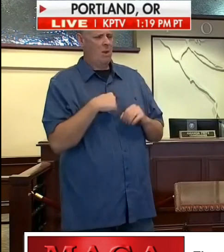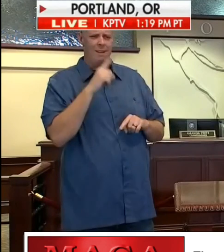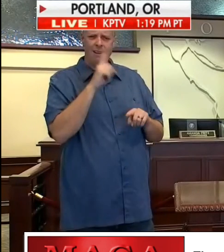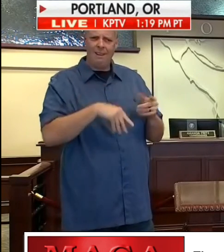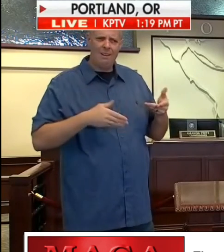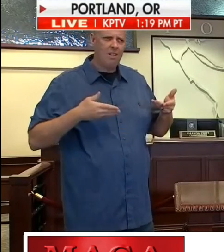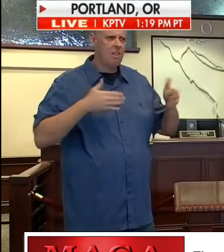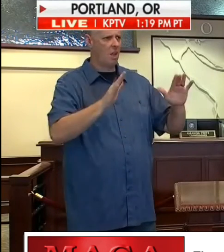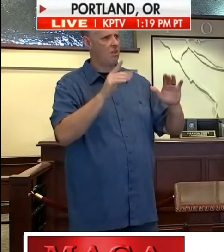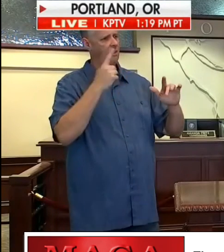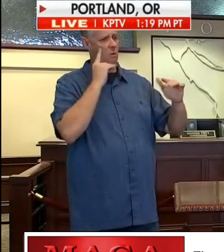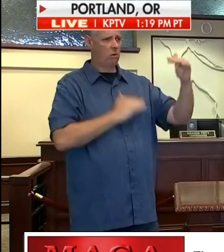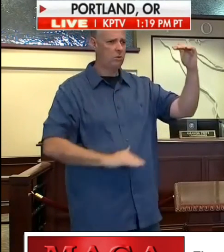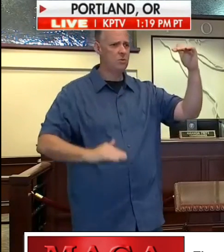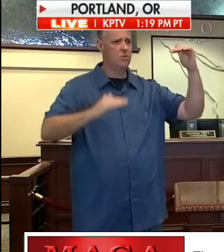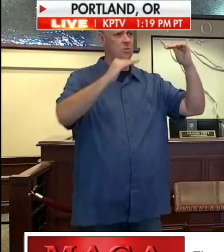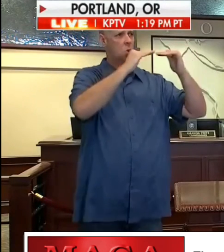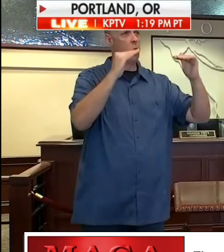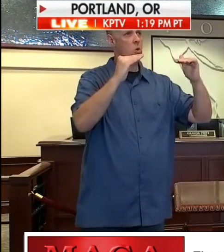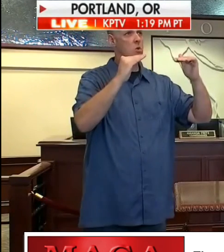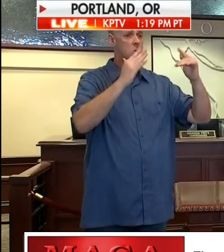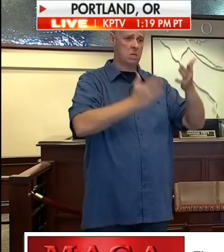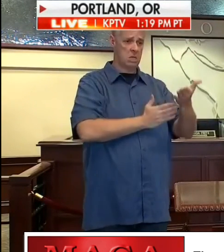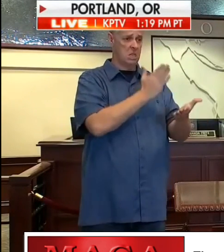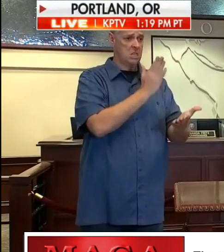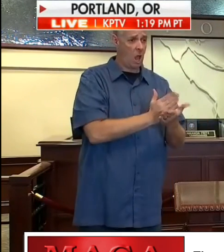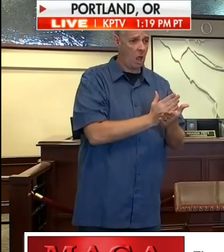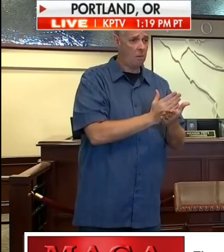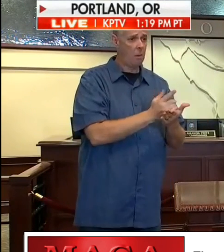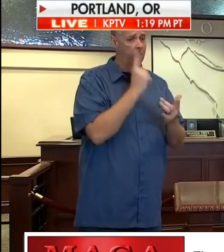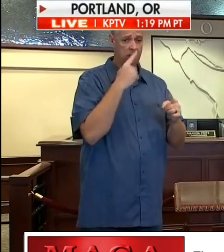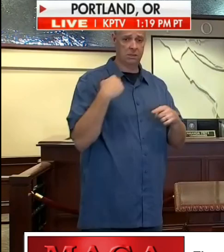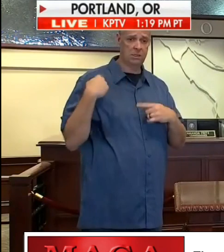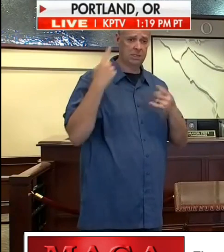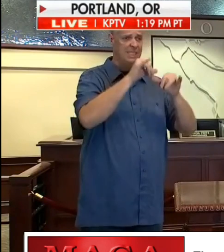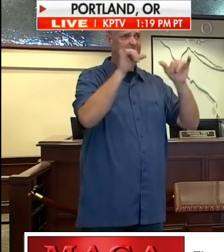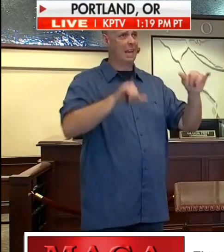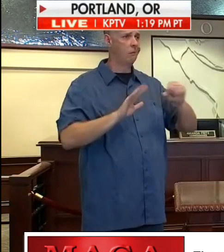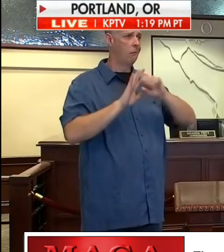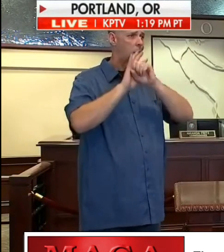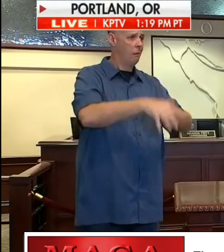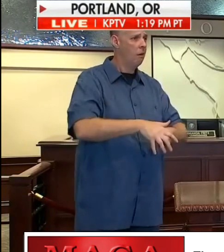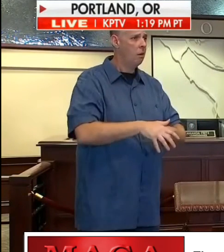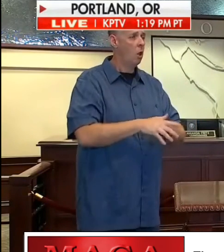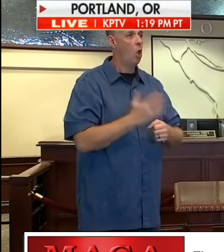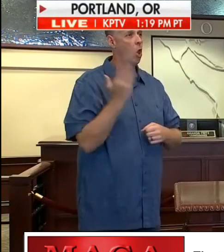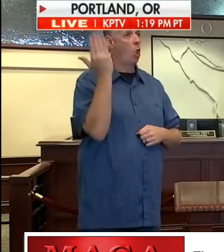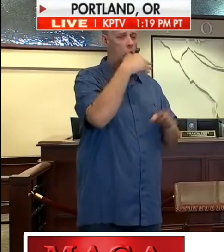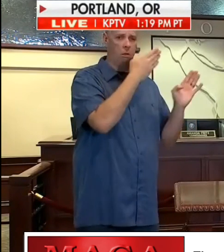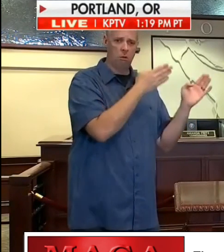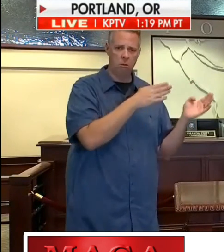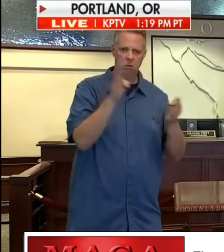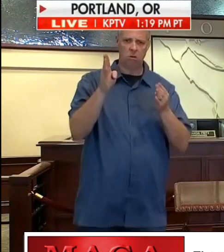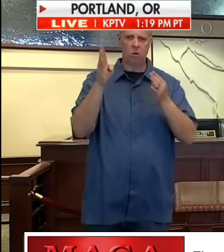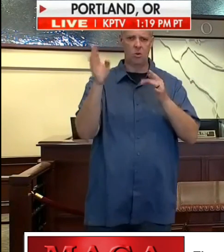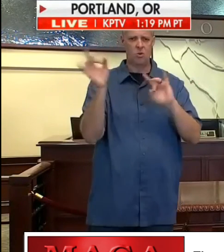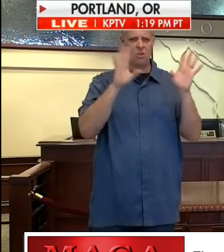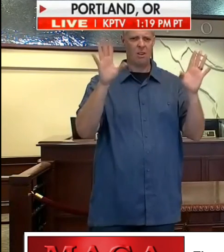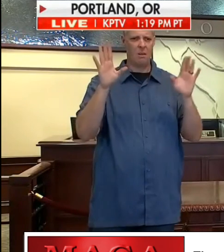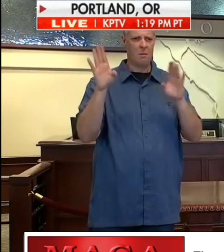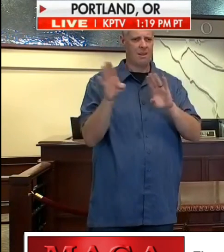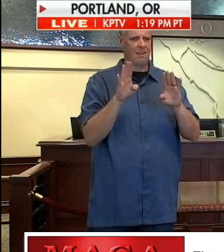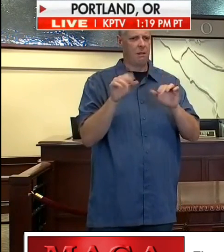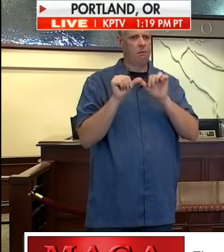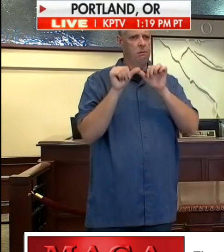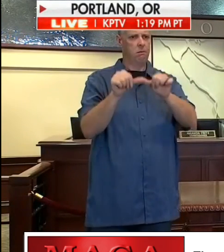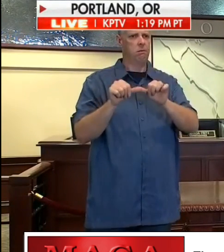the calls for social justice to end to systemic racism to be overshadowed by the continued violence. We